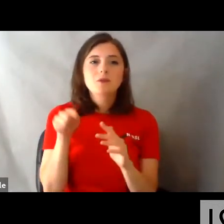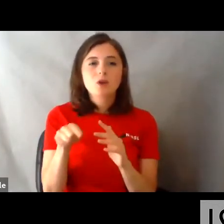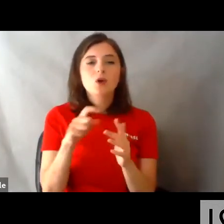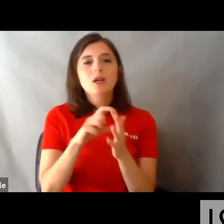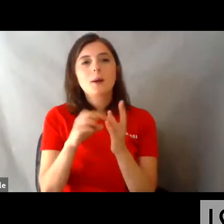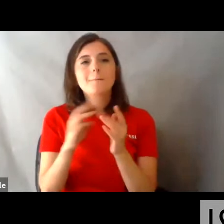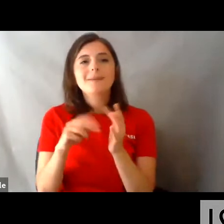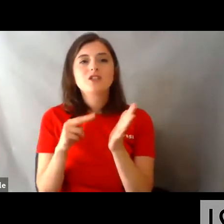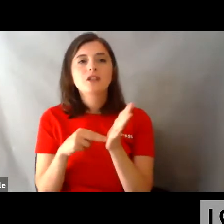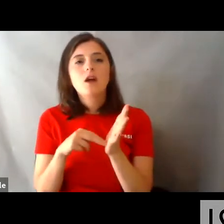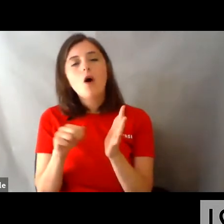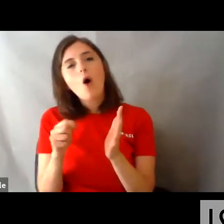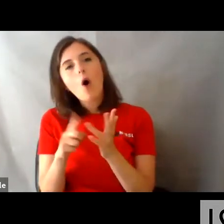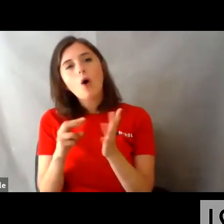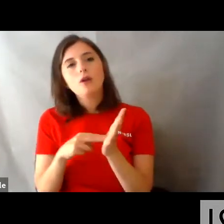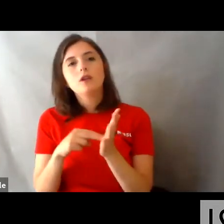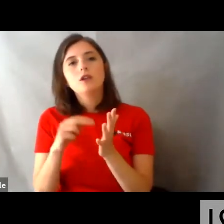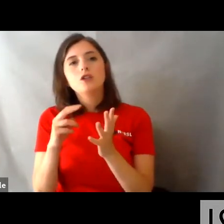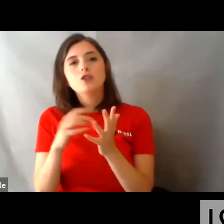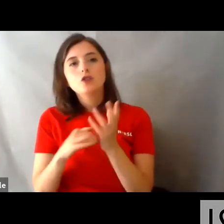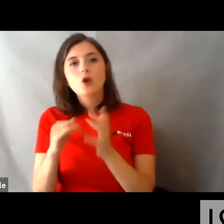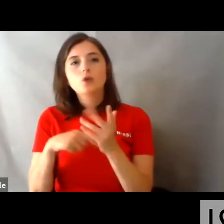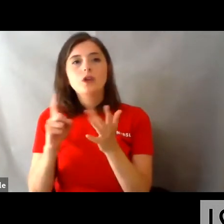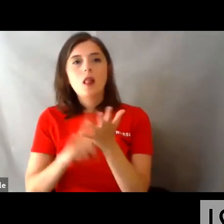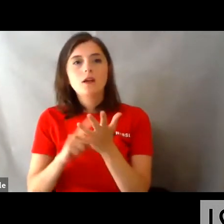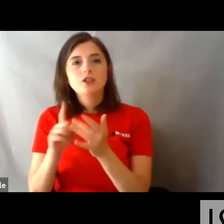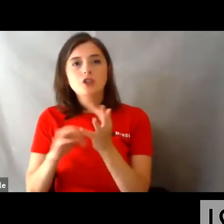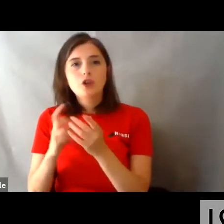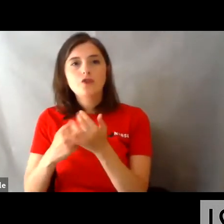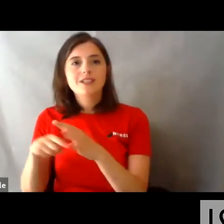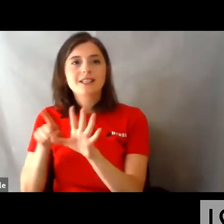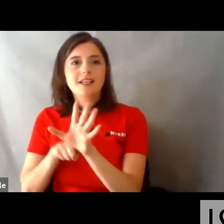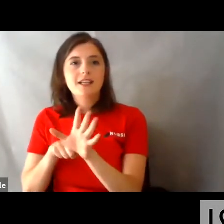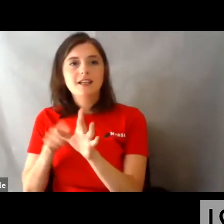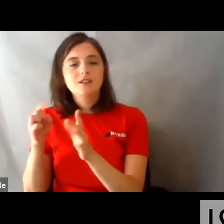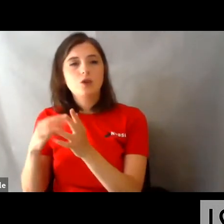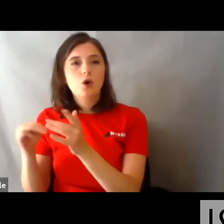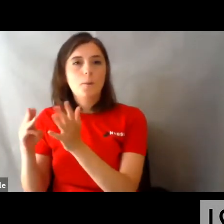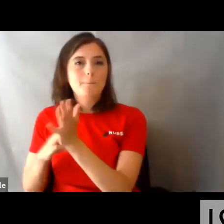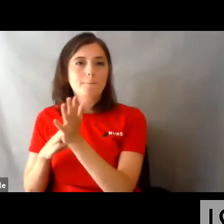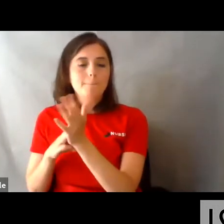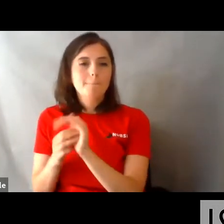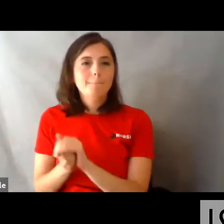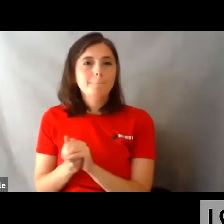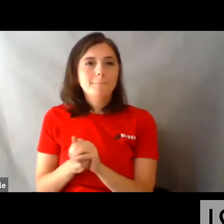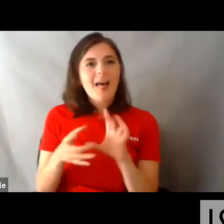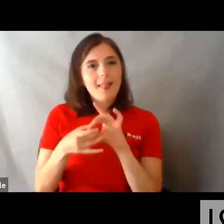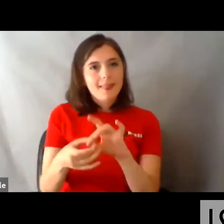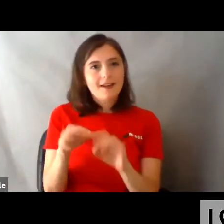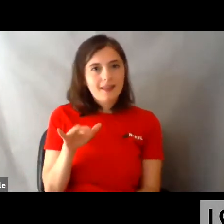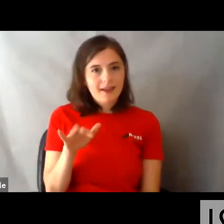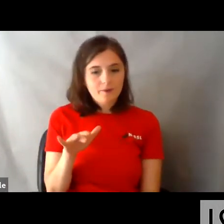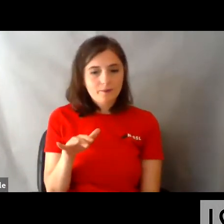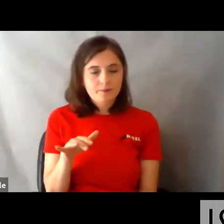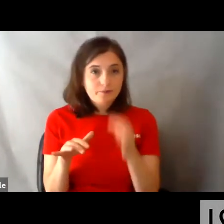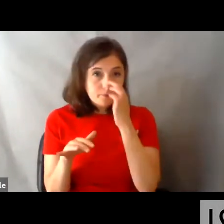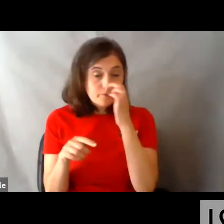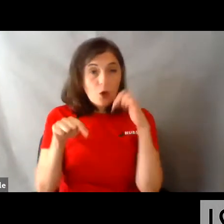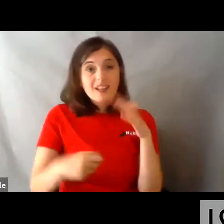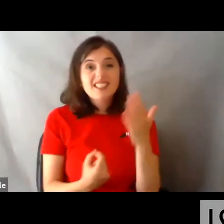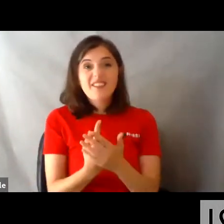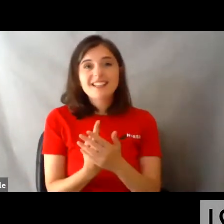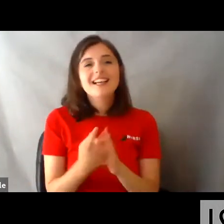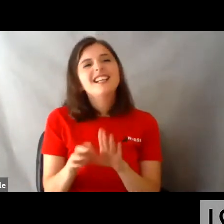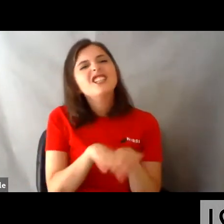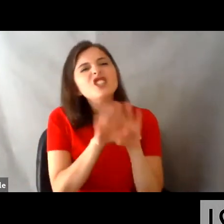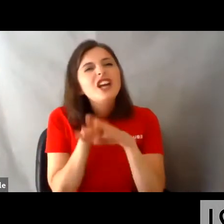www.commissiononsocialsecurity.org, and you'll see the link there. The second takeaway is that this event gives a general overview, but we'd love to do some